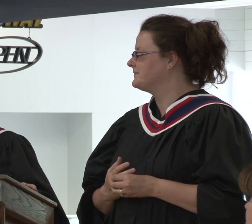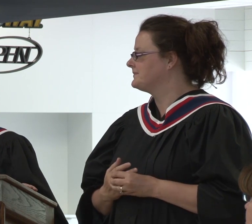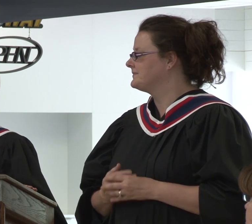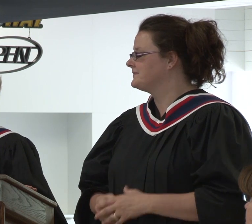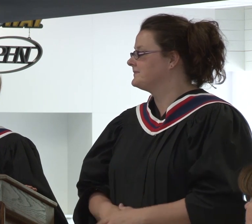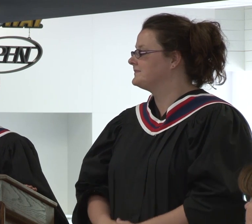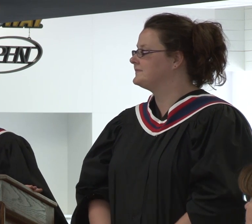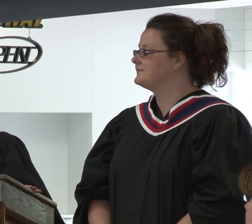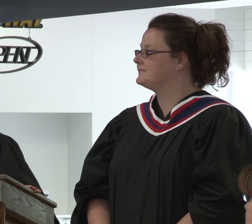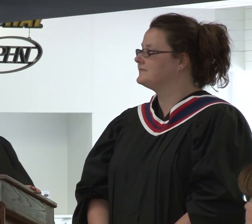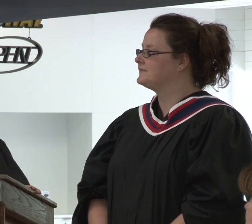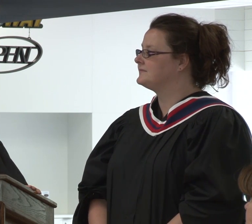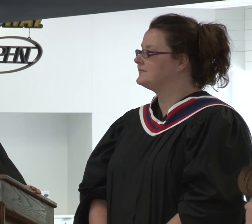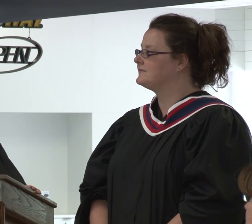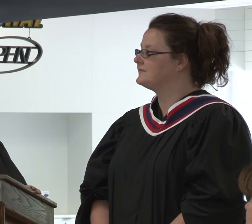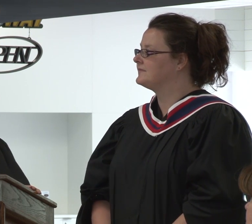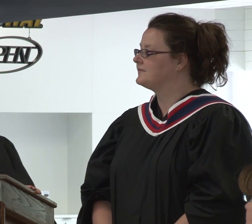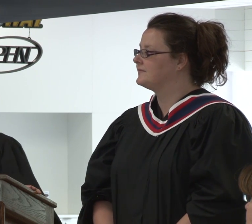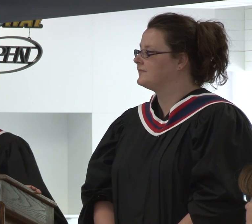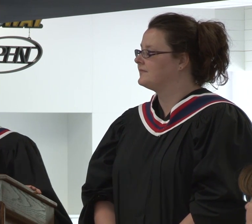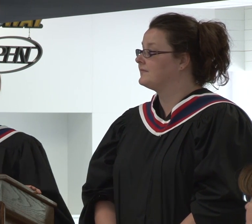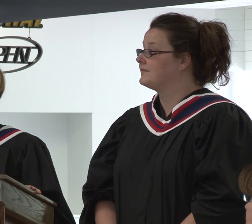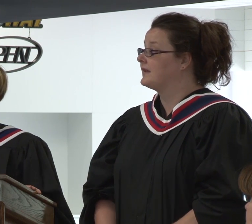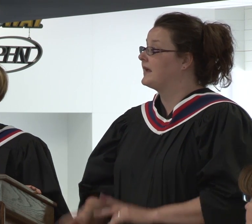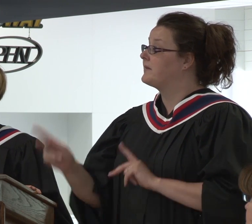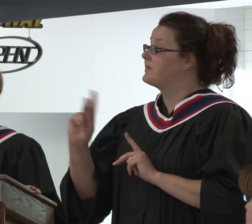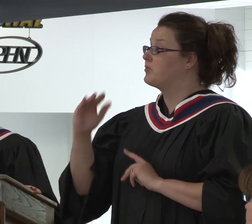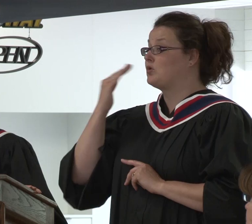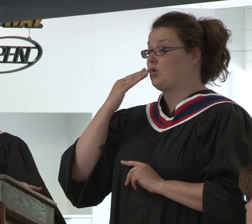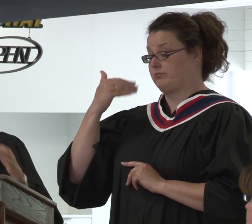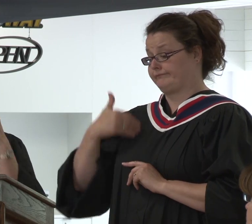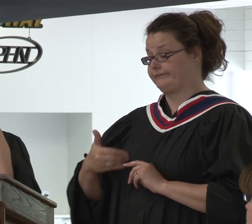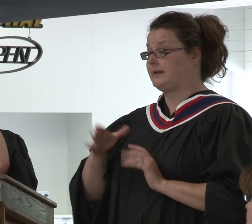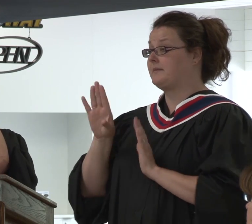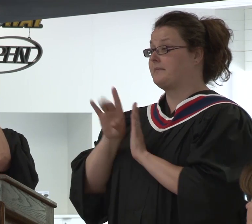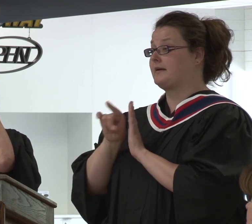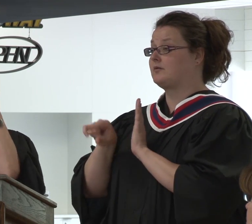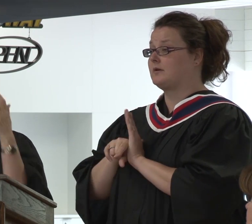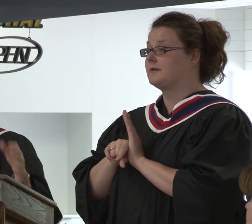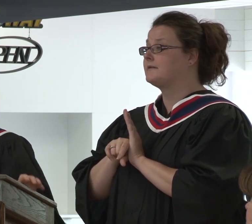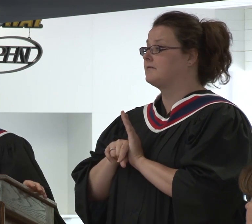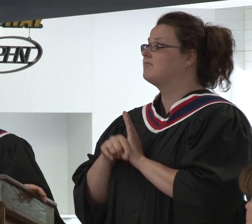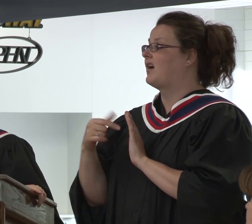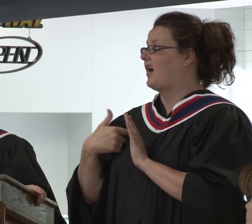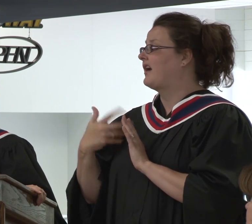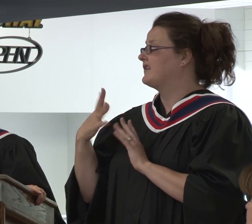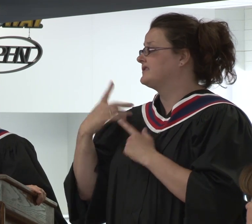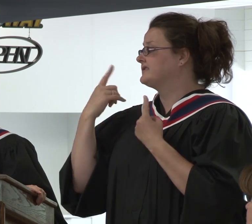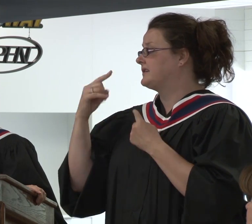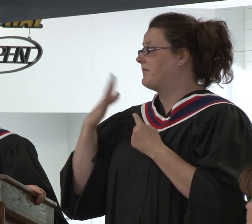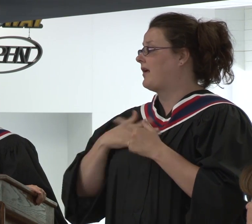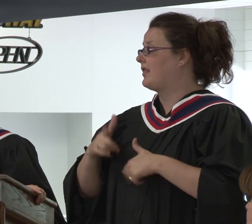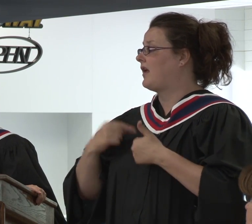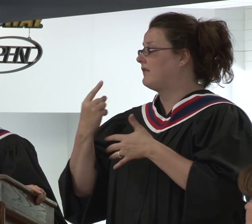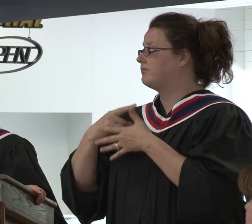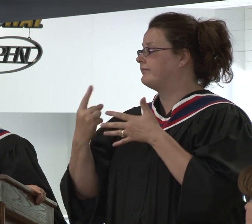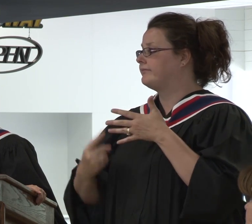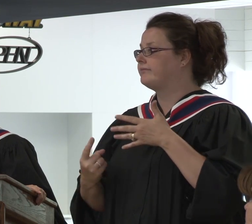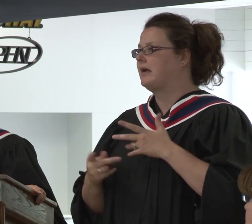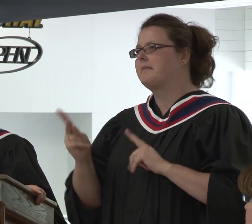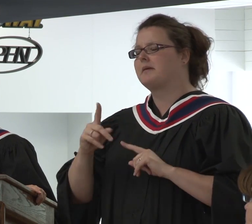And when people hear about my background and what I've done in my life, they are